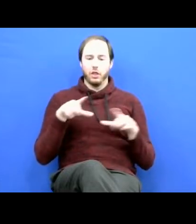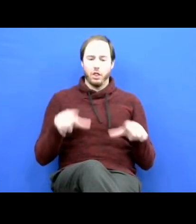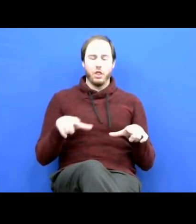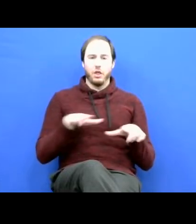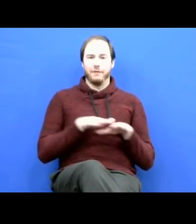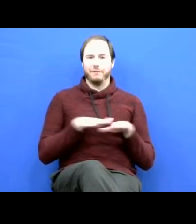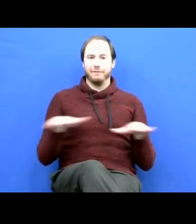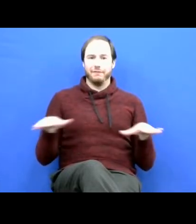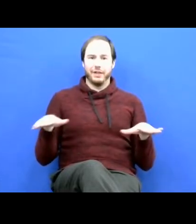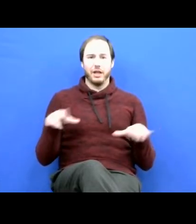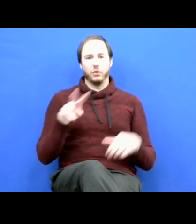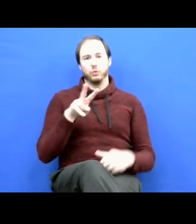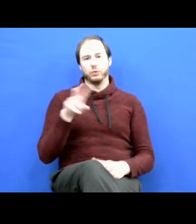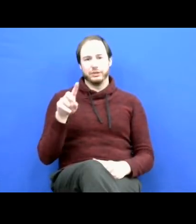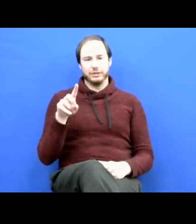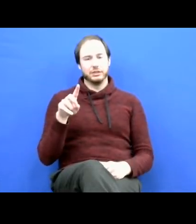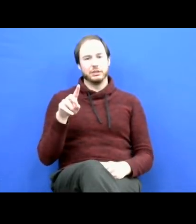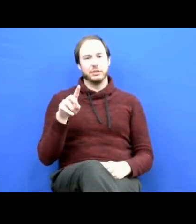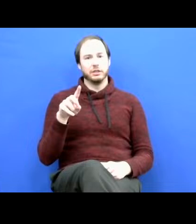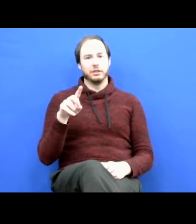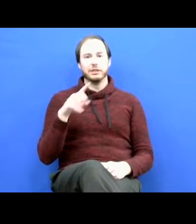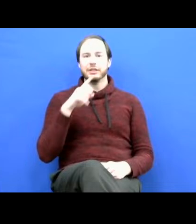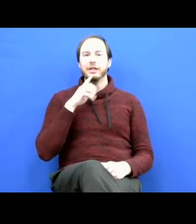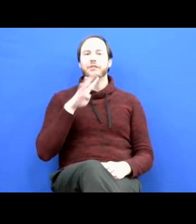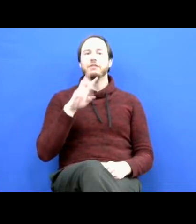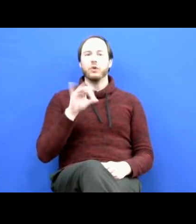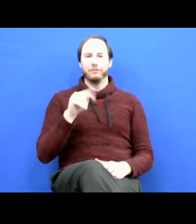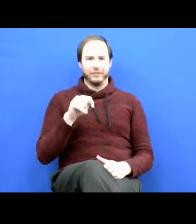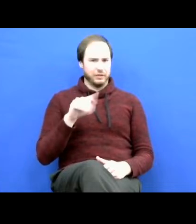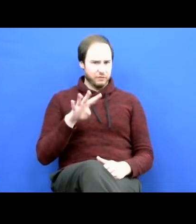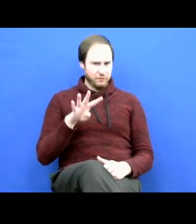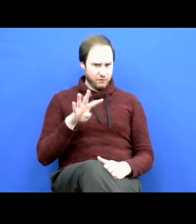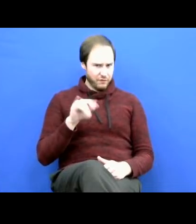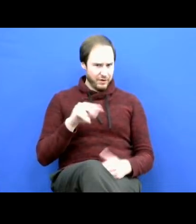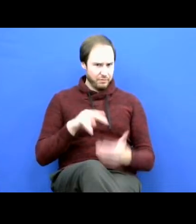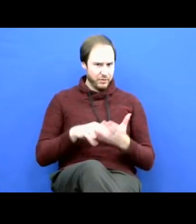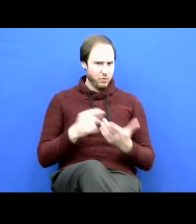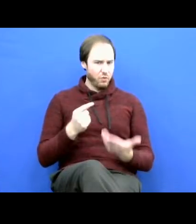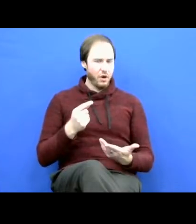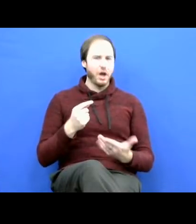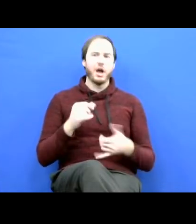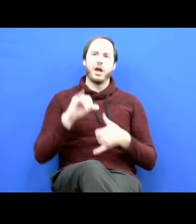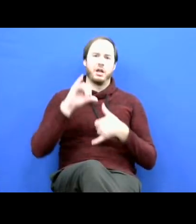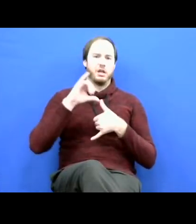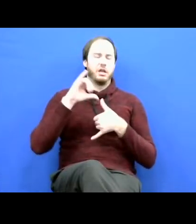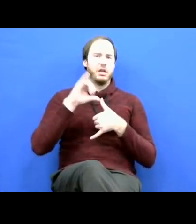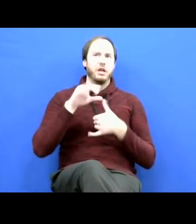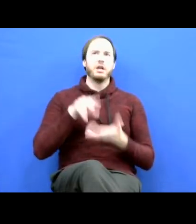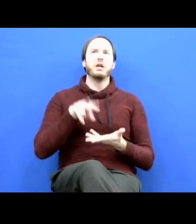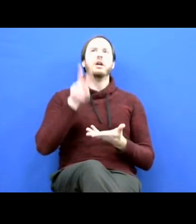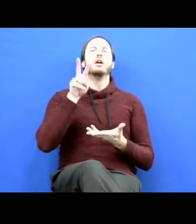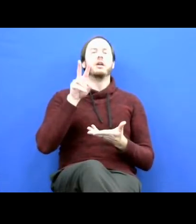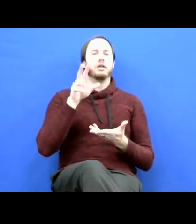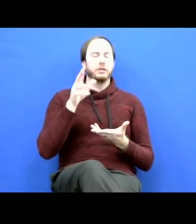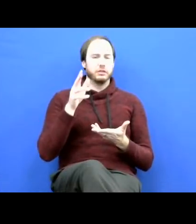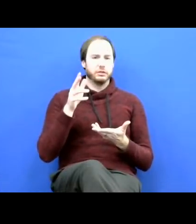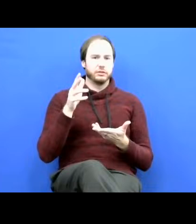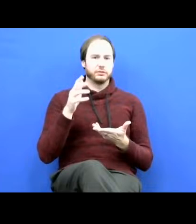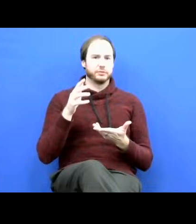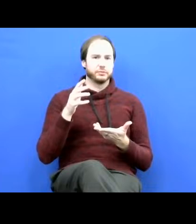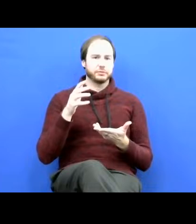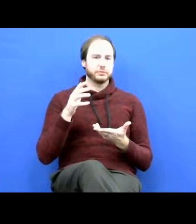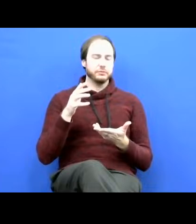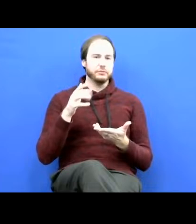you're looking at 40 feet high coming out of any of your homes around this property line.